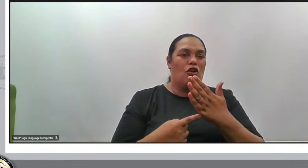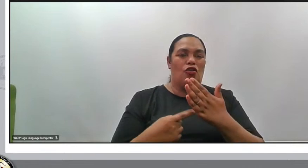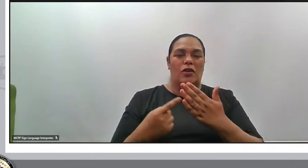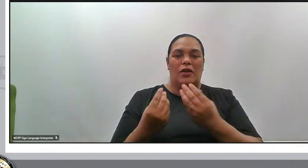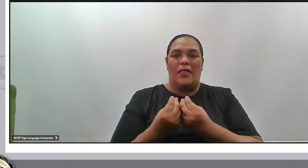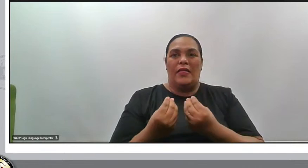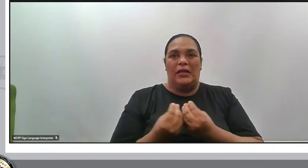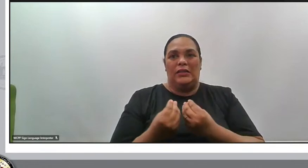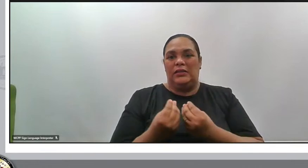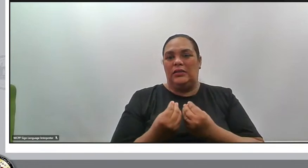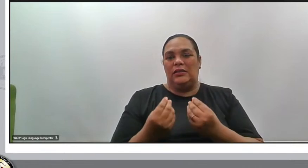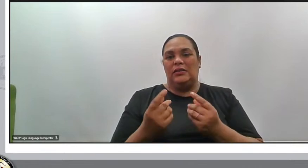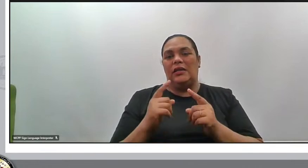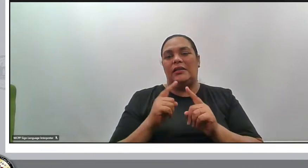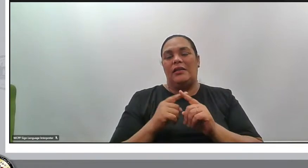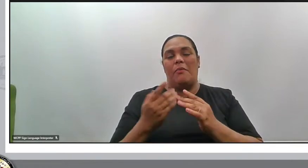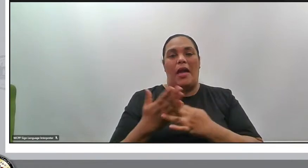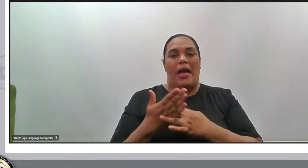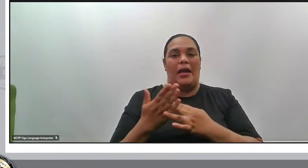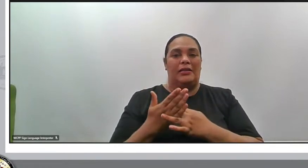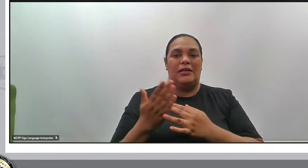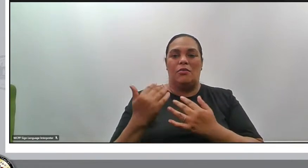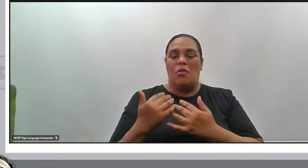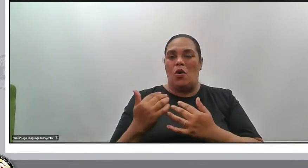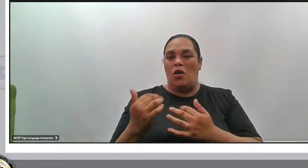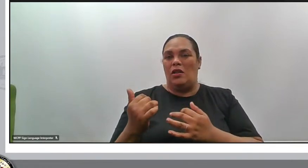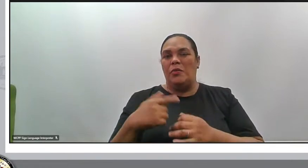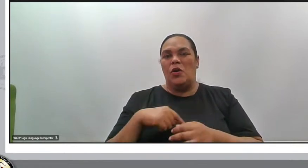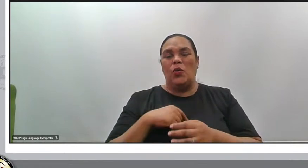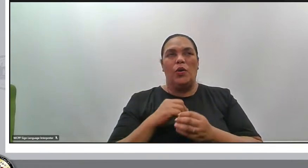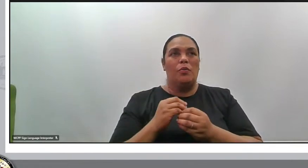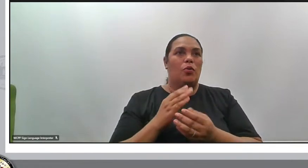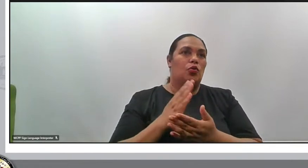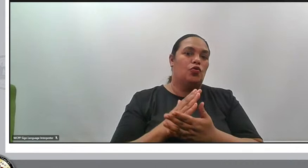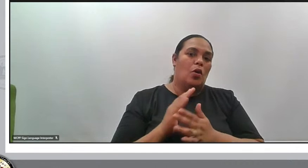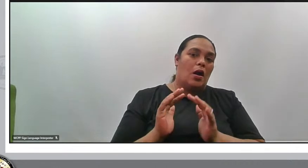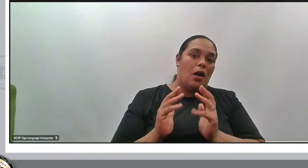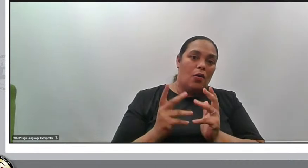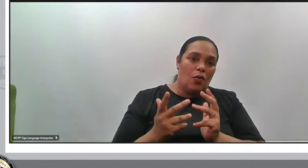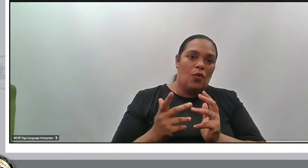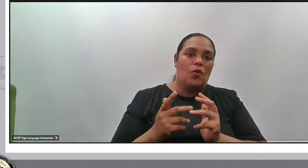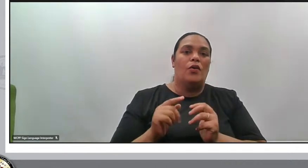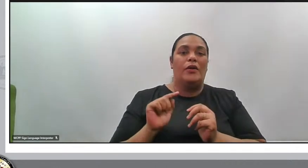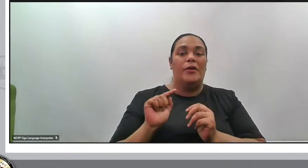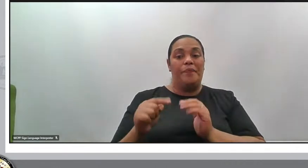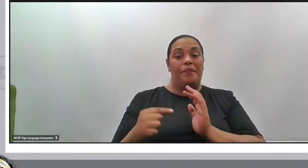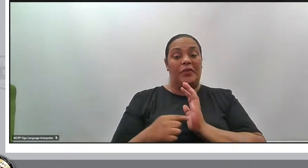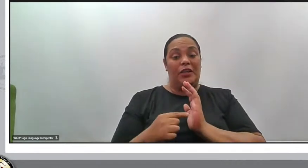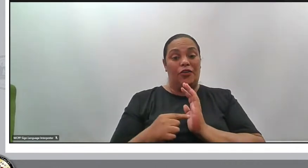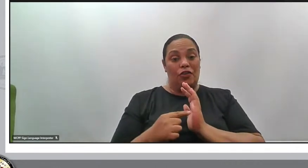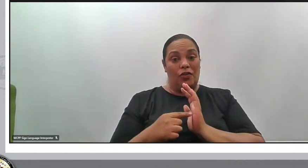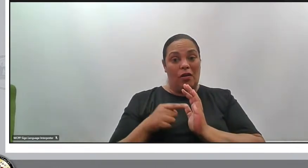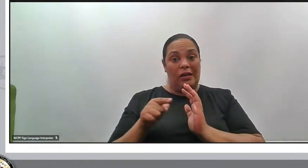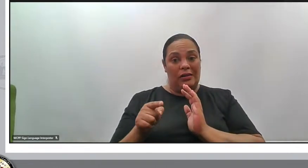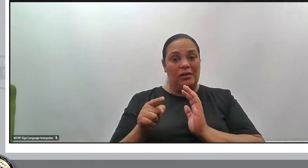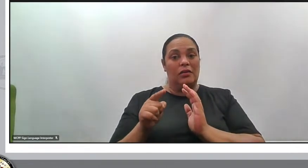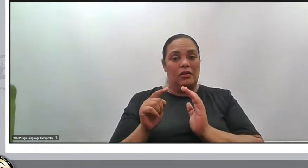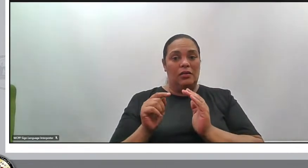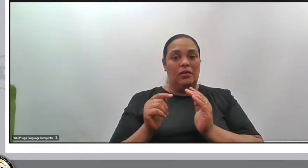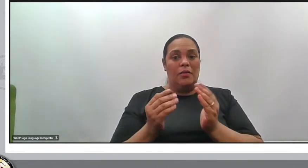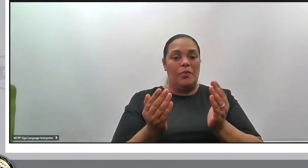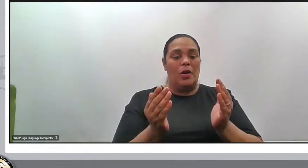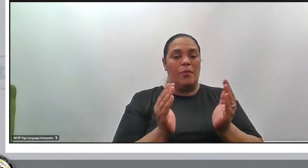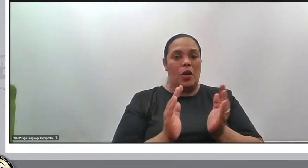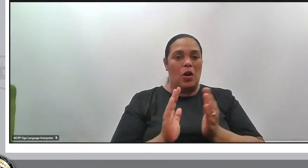appliances and access to Parliament? How do we ensure then that the digital platforms are brought closer to